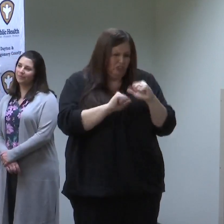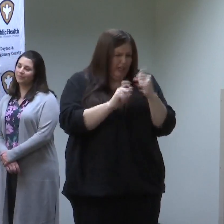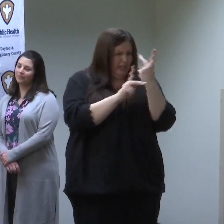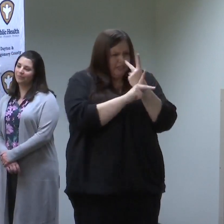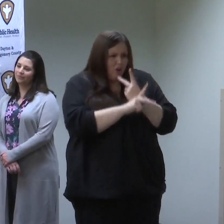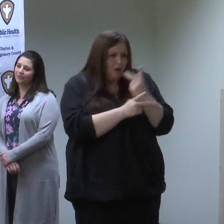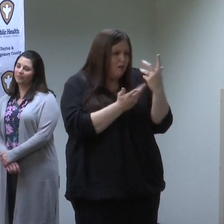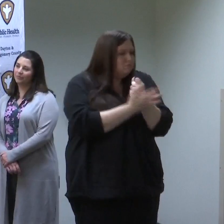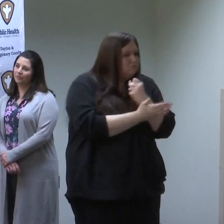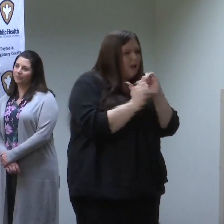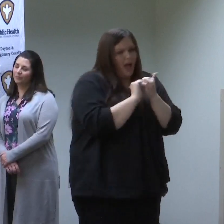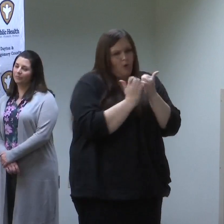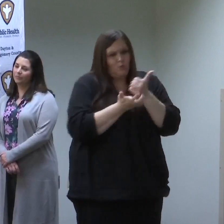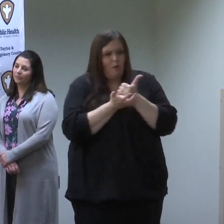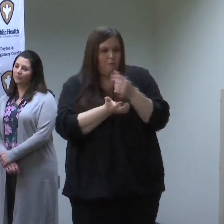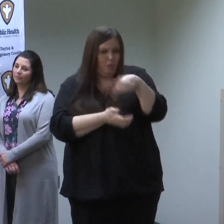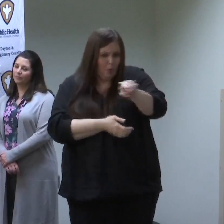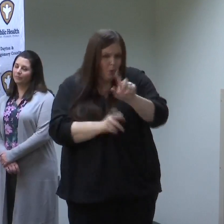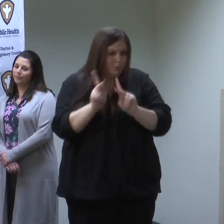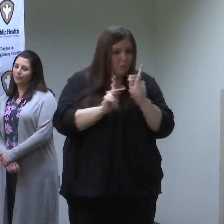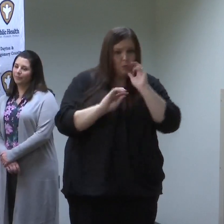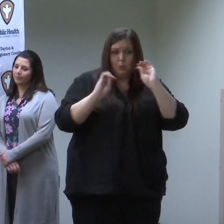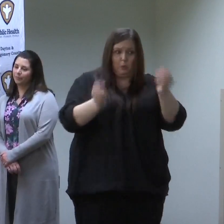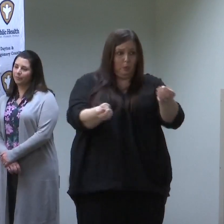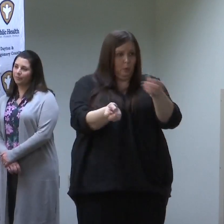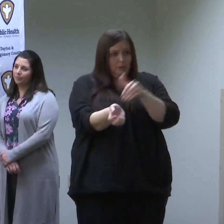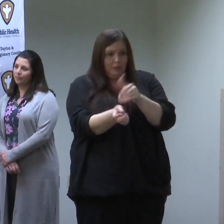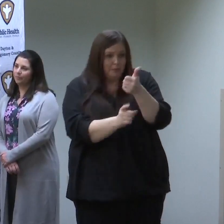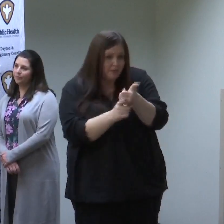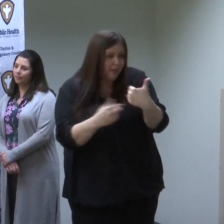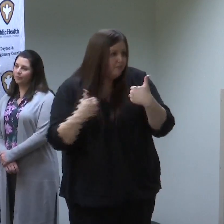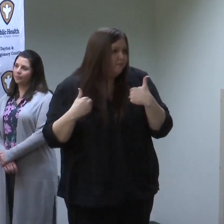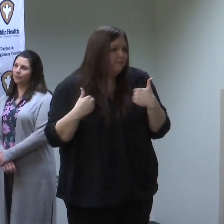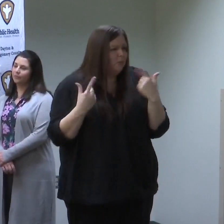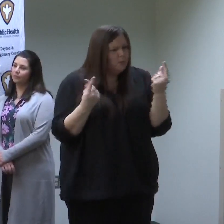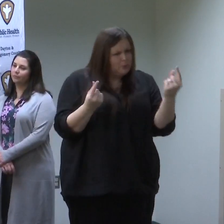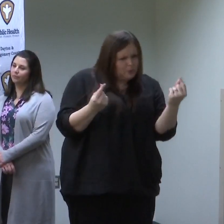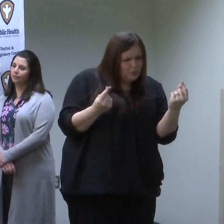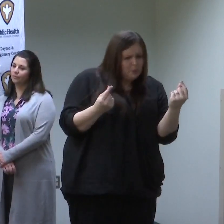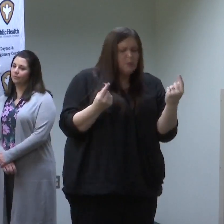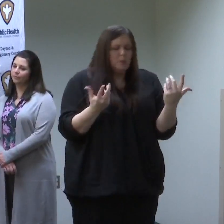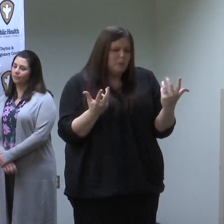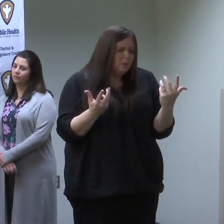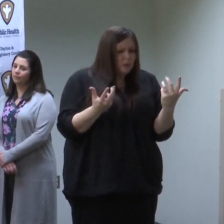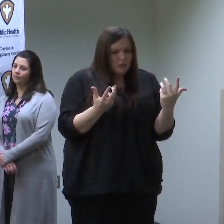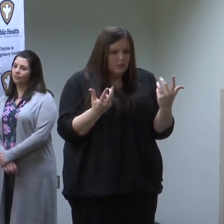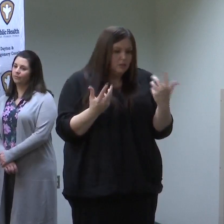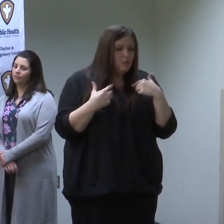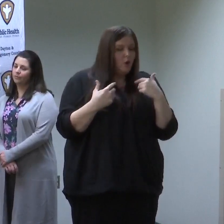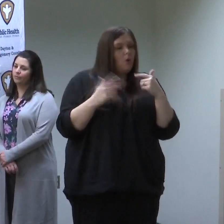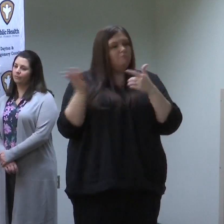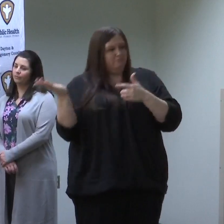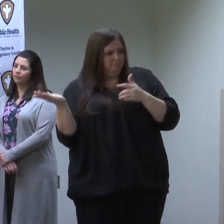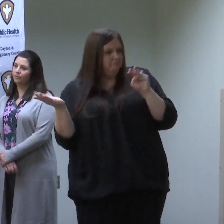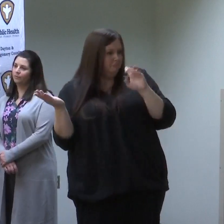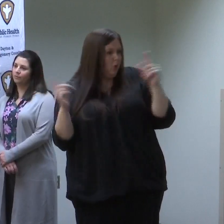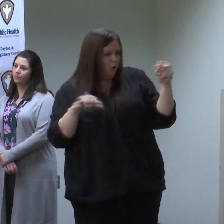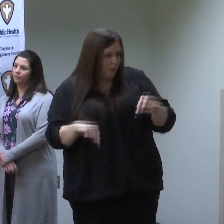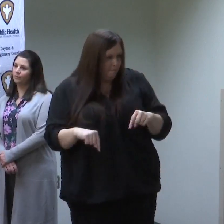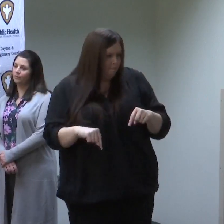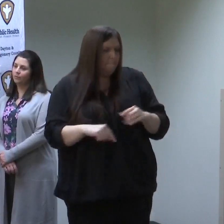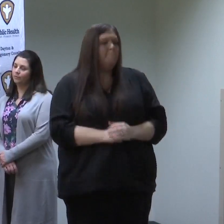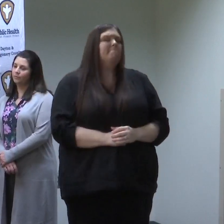identify opportunities to increase capacity within our healthcare system to where individuals have the ability to get in to